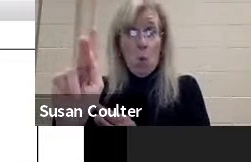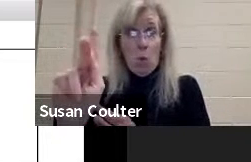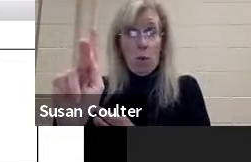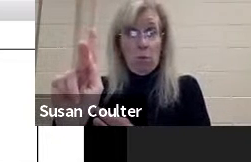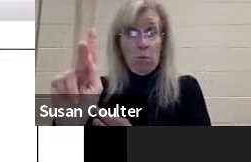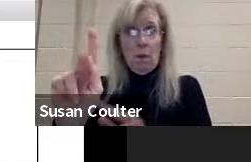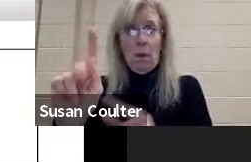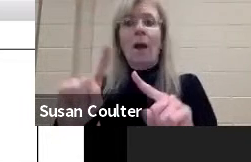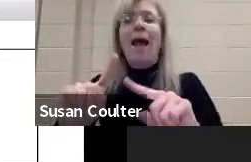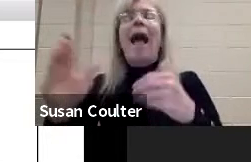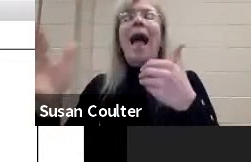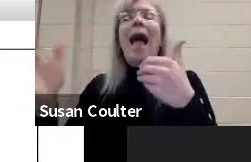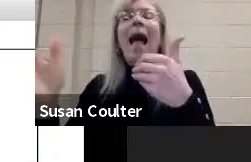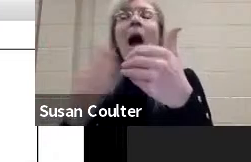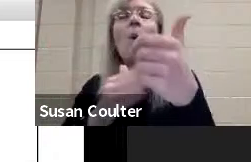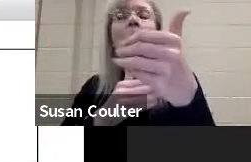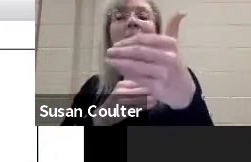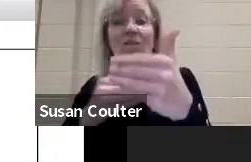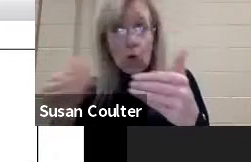pre-soak.